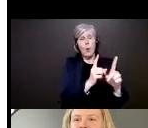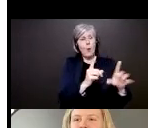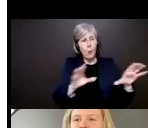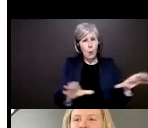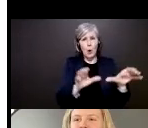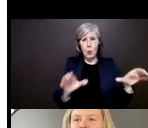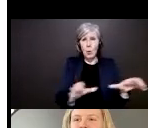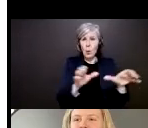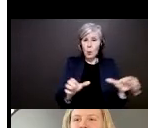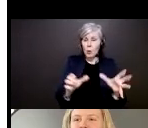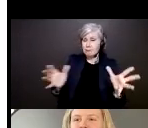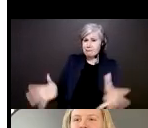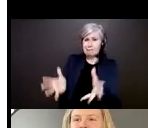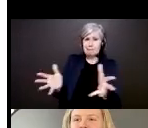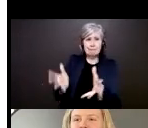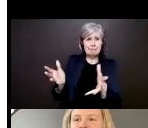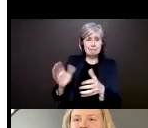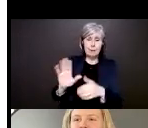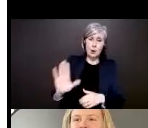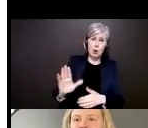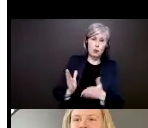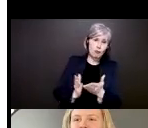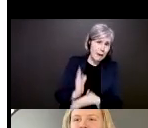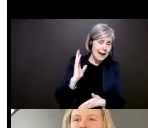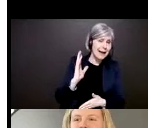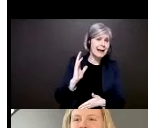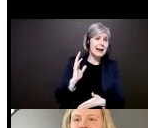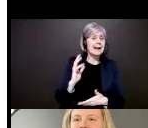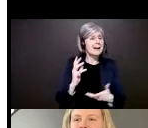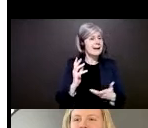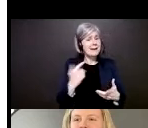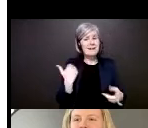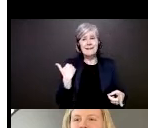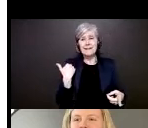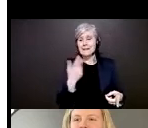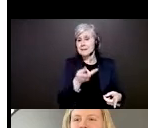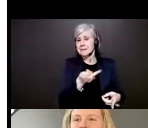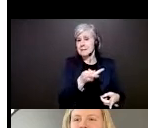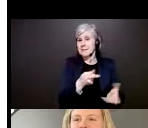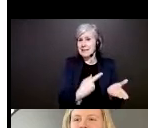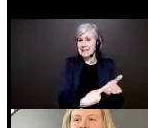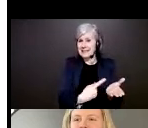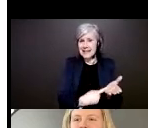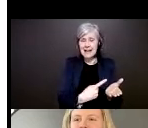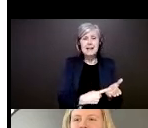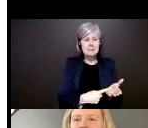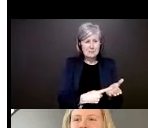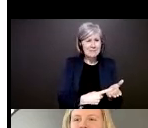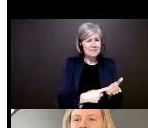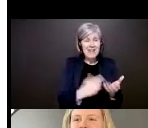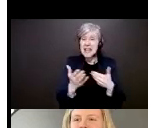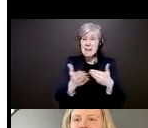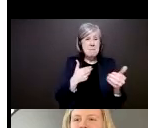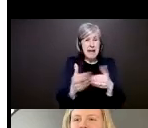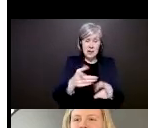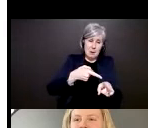strengthening older people's rights, Margaret and Kieran were talking about. Let's, think about what has energy for you